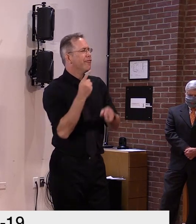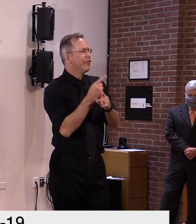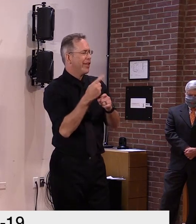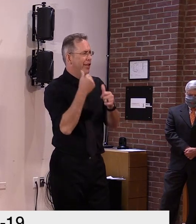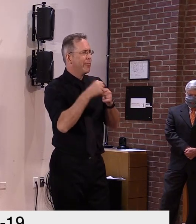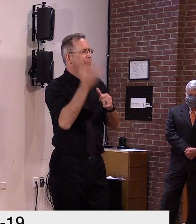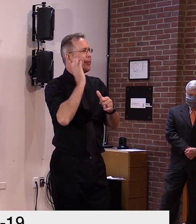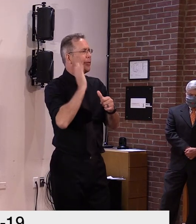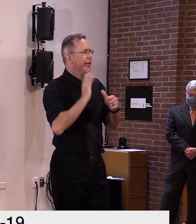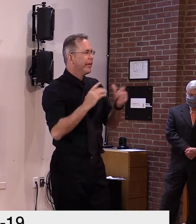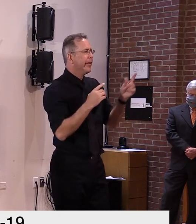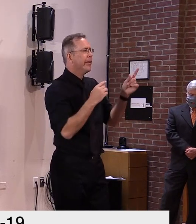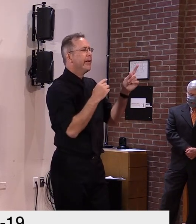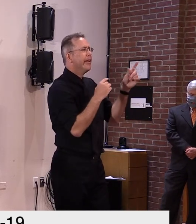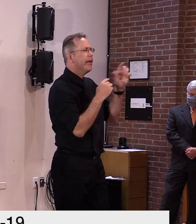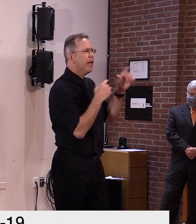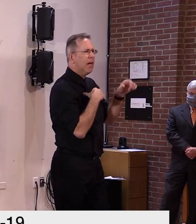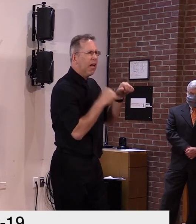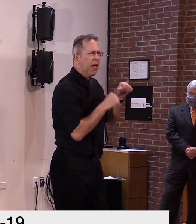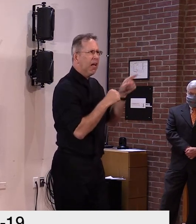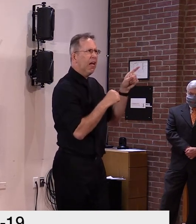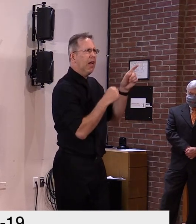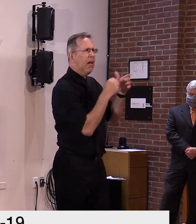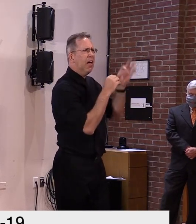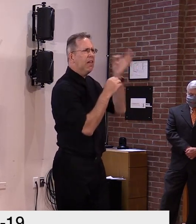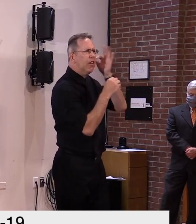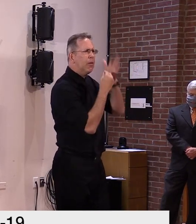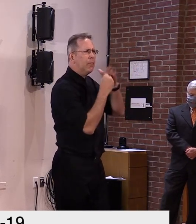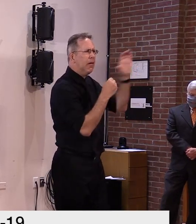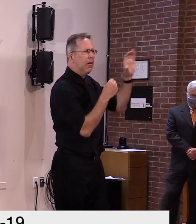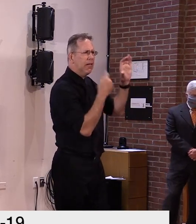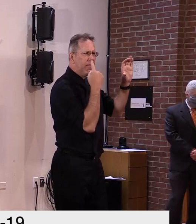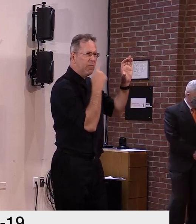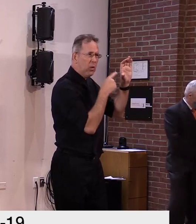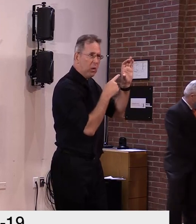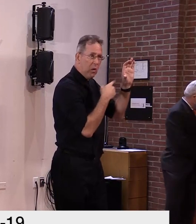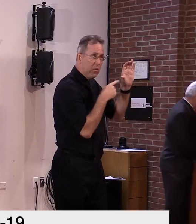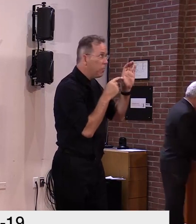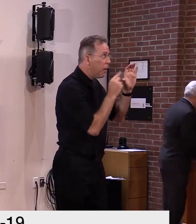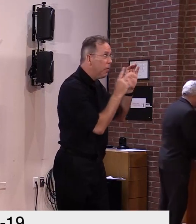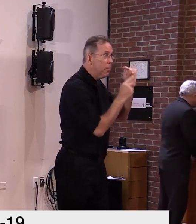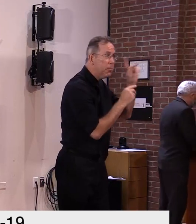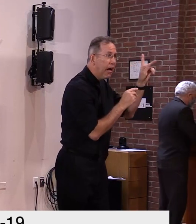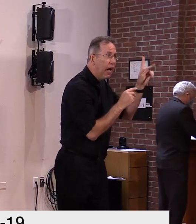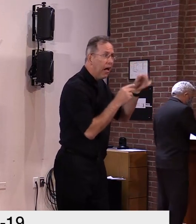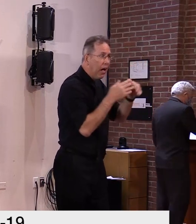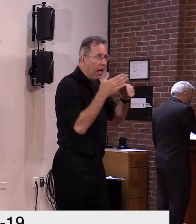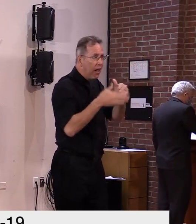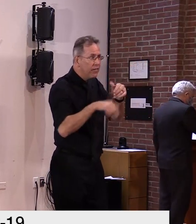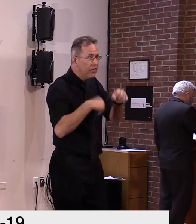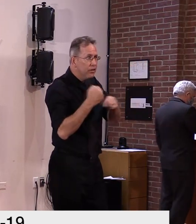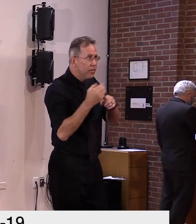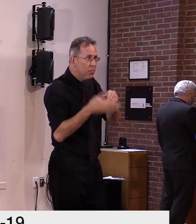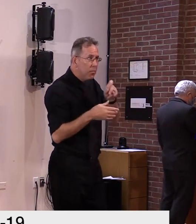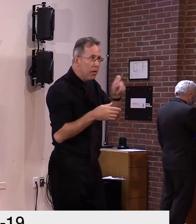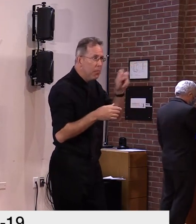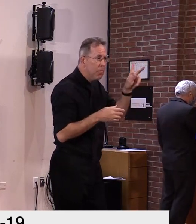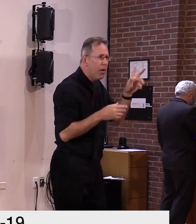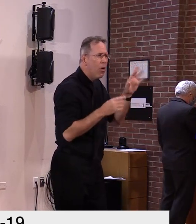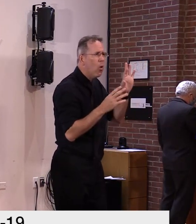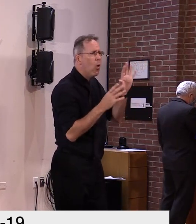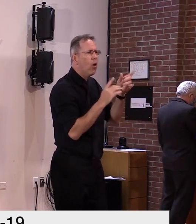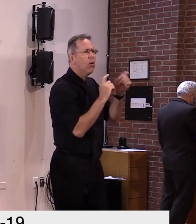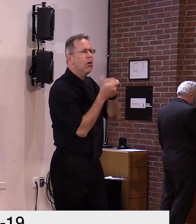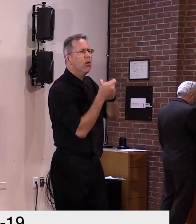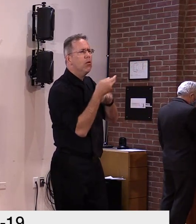about what would be loans or what would be grants, and companies aware that they're actually grants at this point. Is that